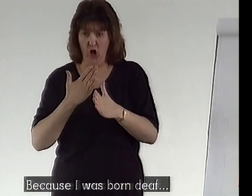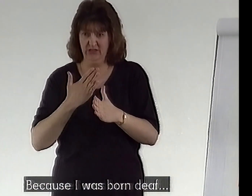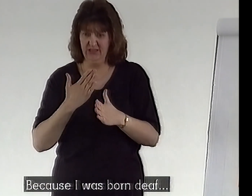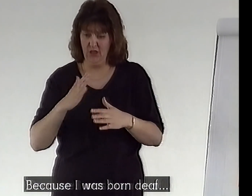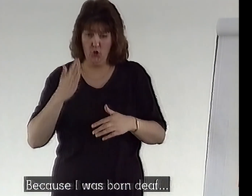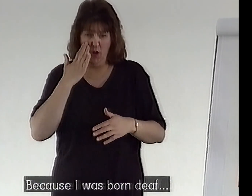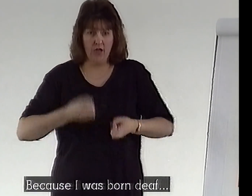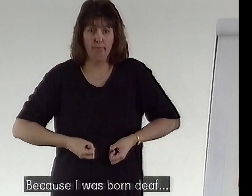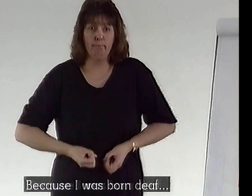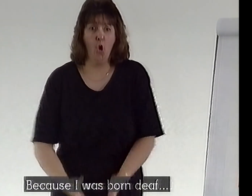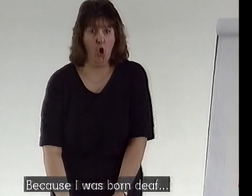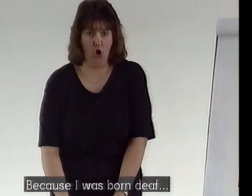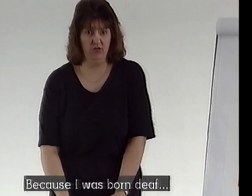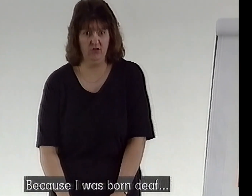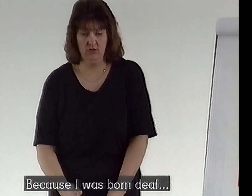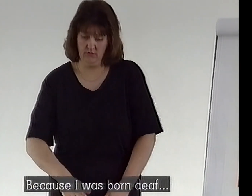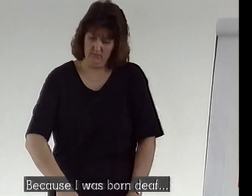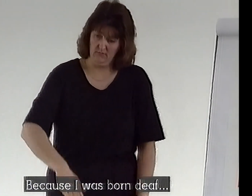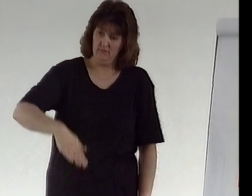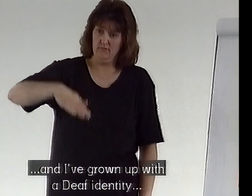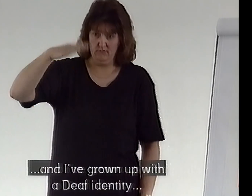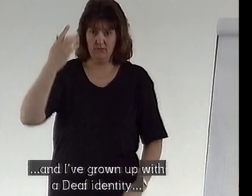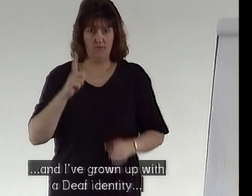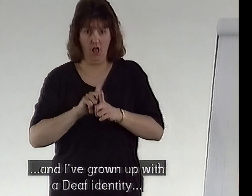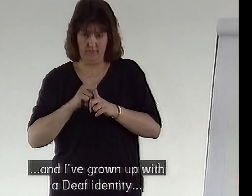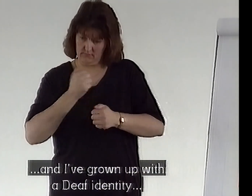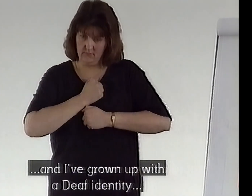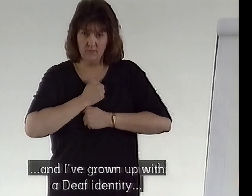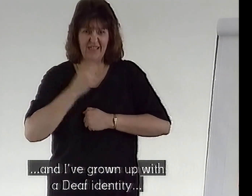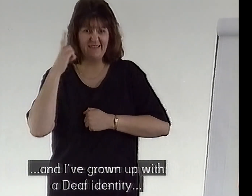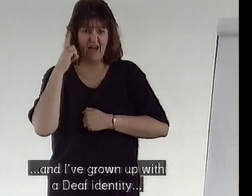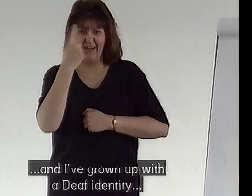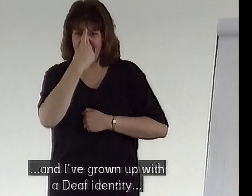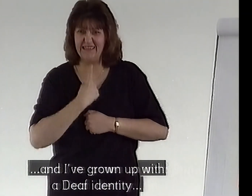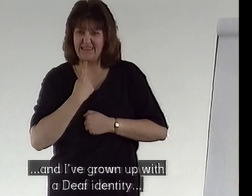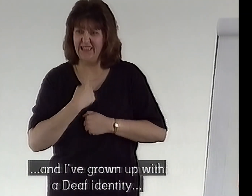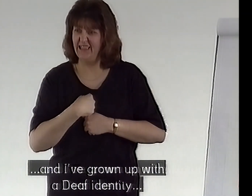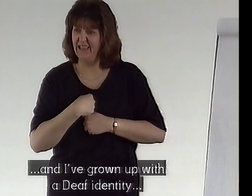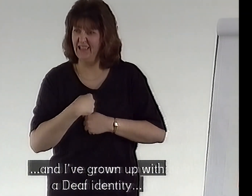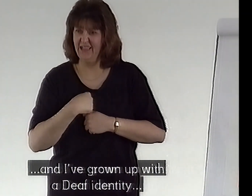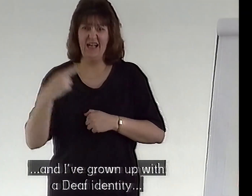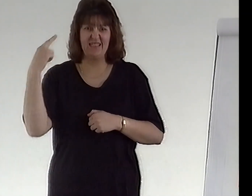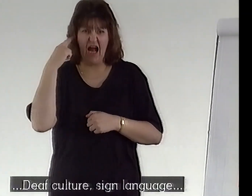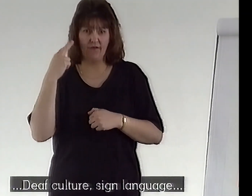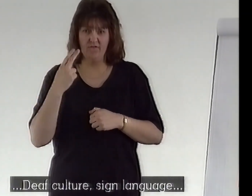Because I was born deaf, and I've grown up with a deaf identity, deaf